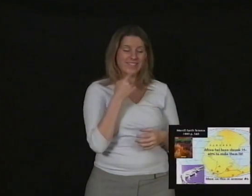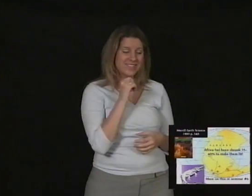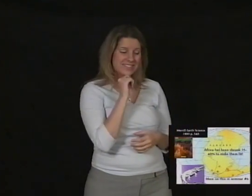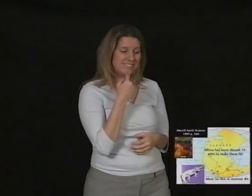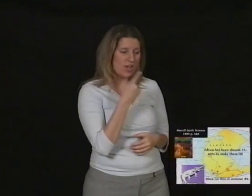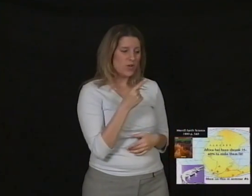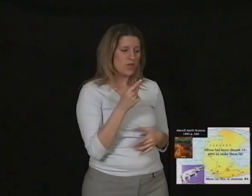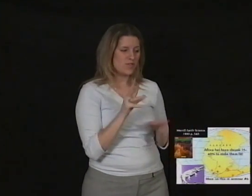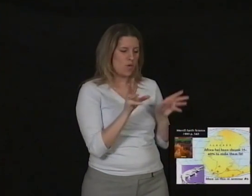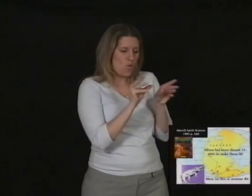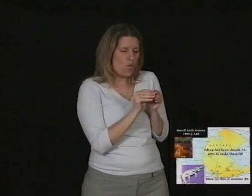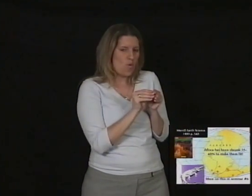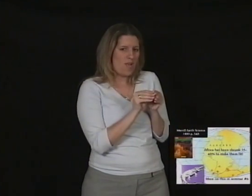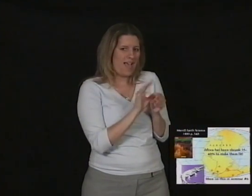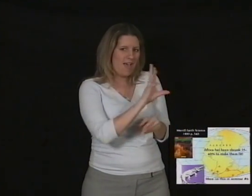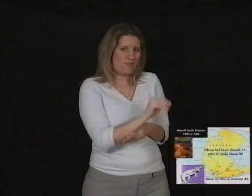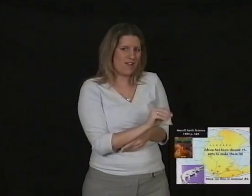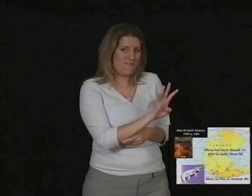them fit, did they?